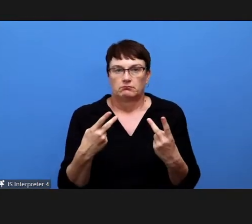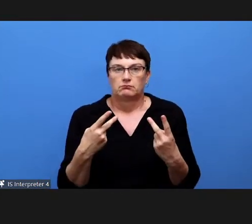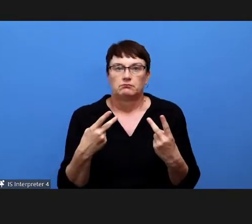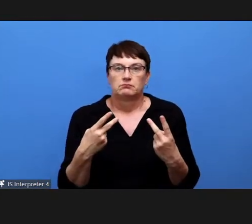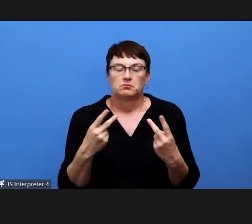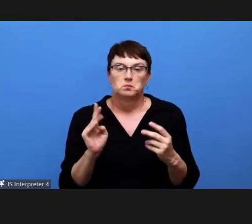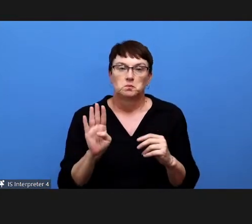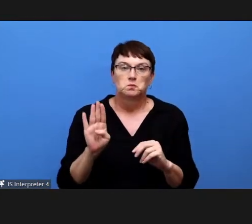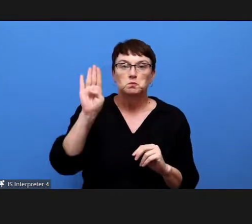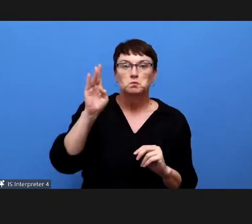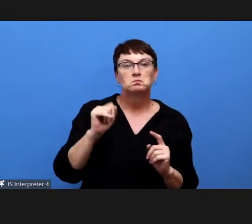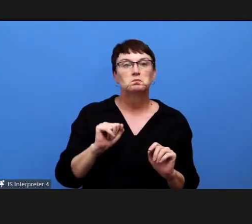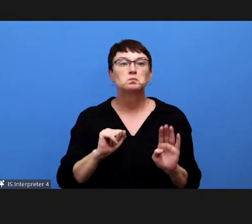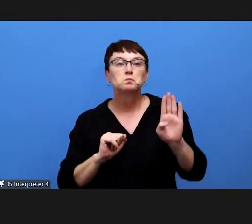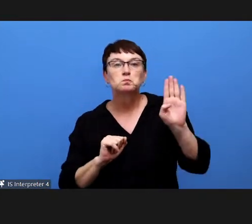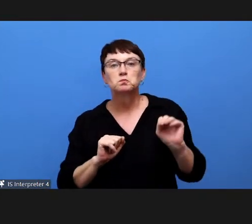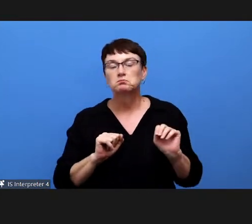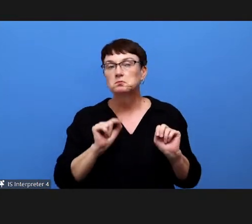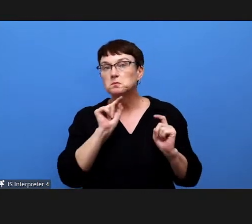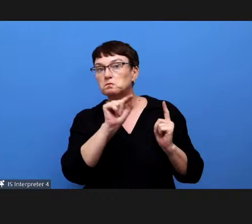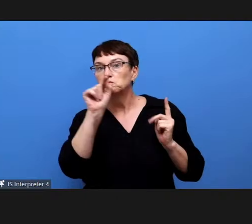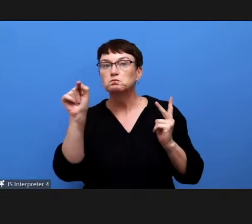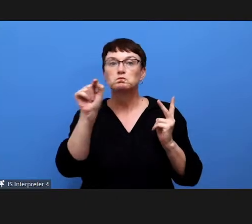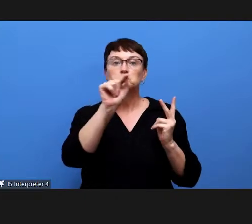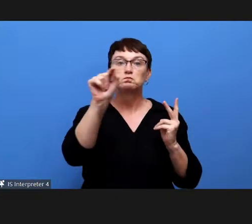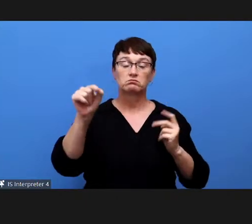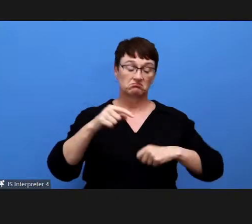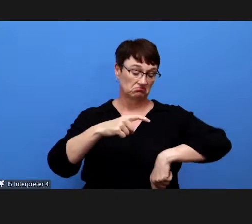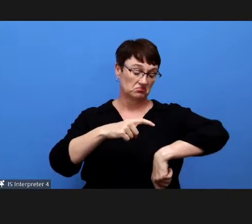have a bit of time. So I'm starting with,